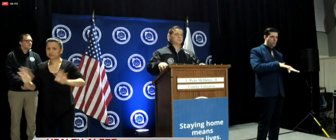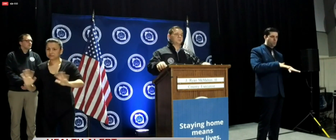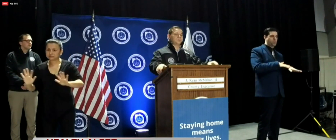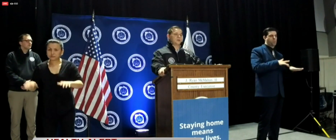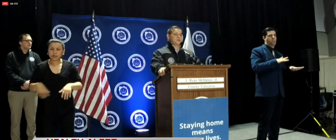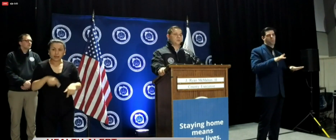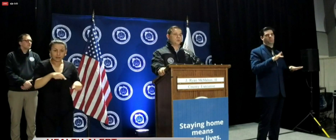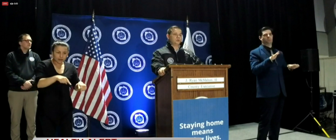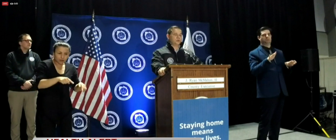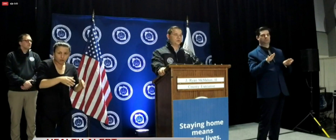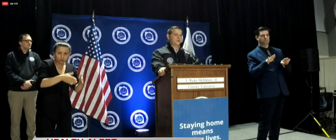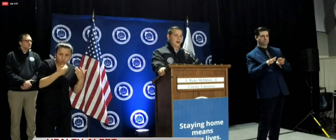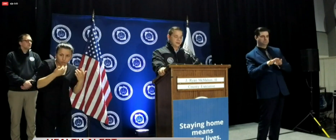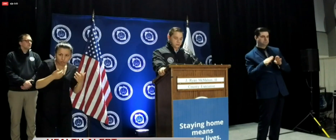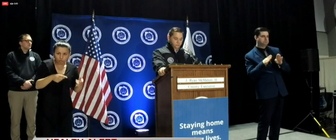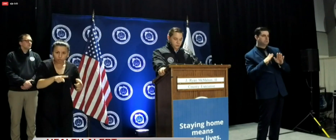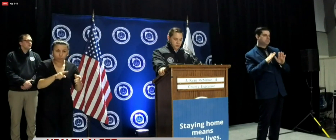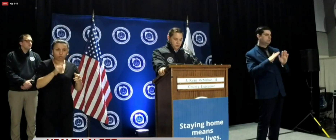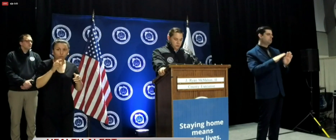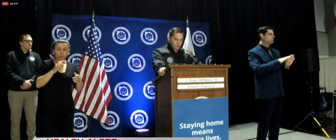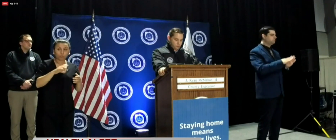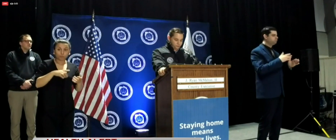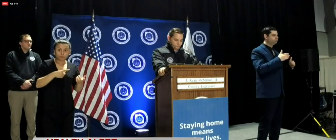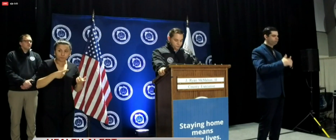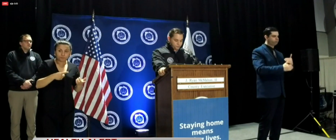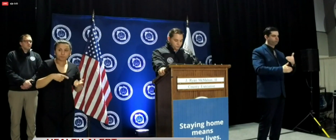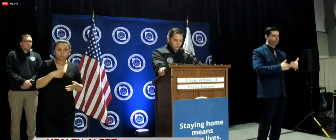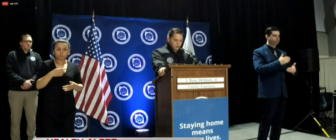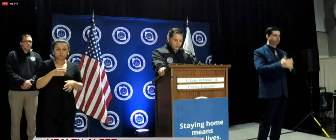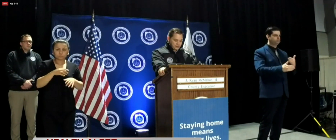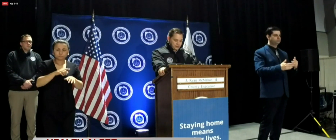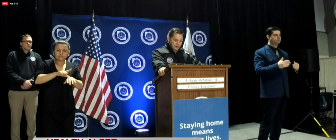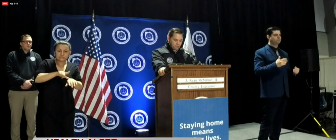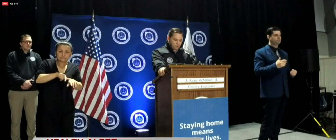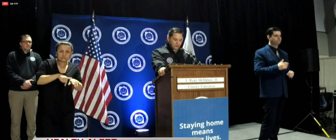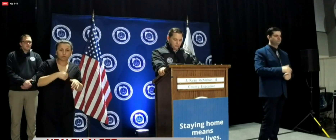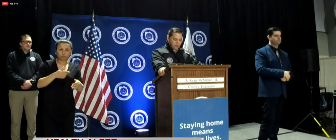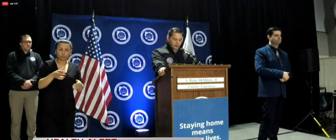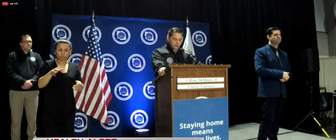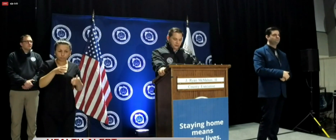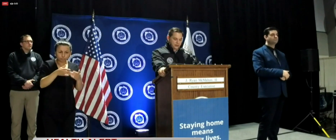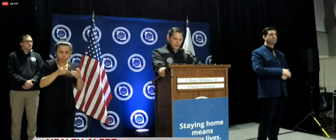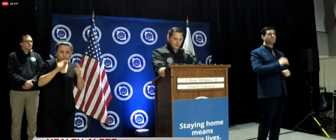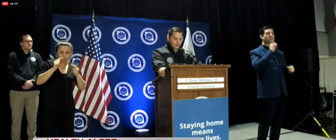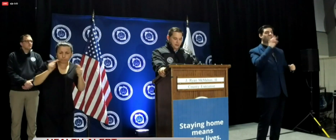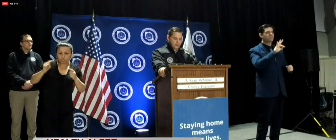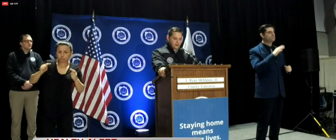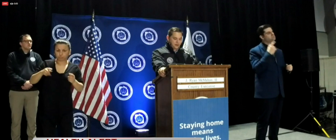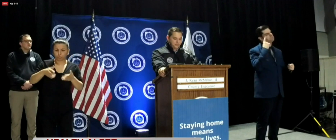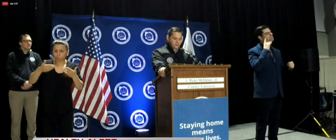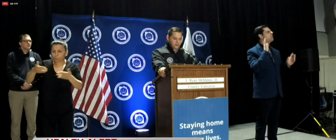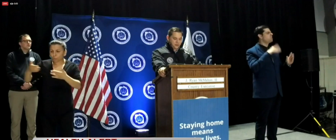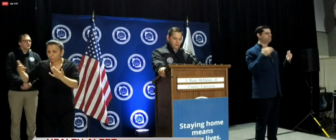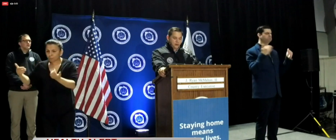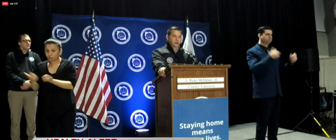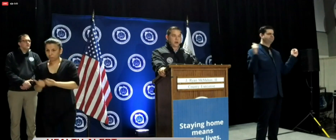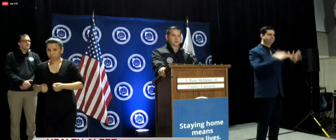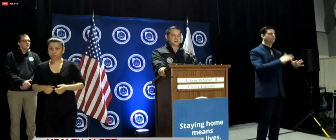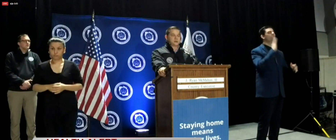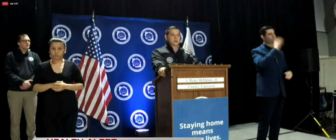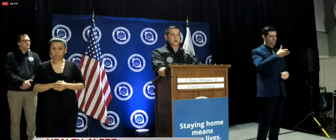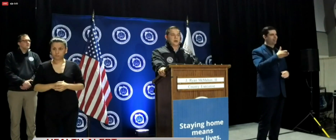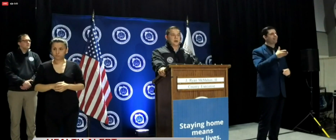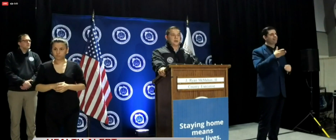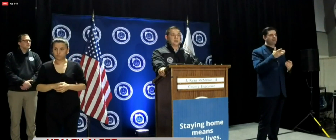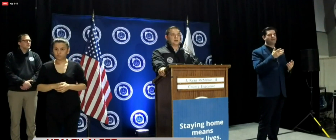virus if you move too fast. So saying that, Plasma Project, again, Upstate and the Red